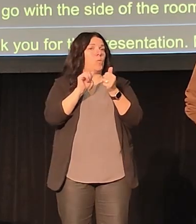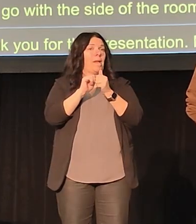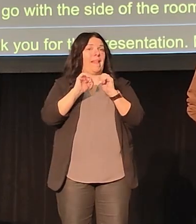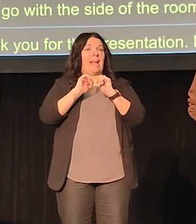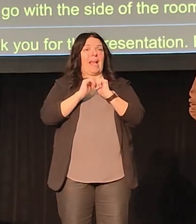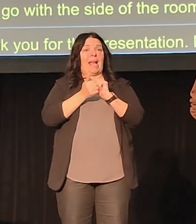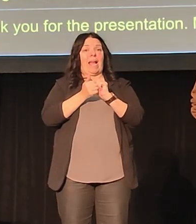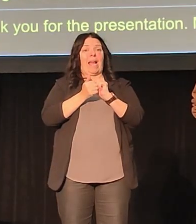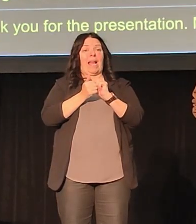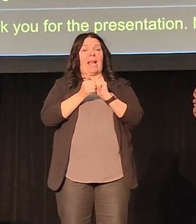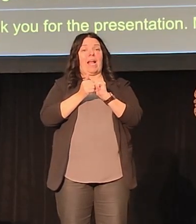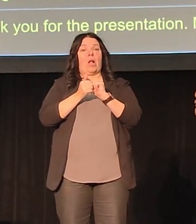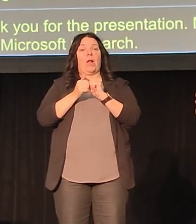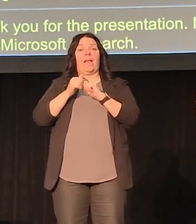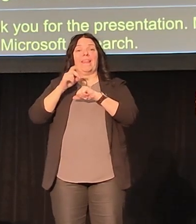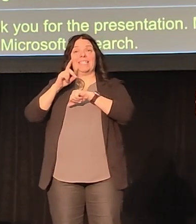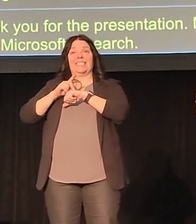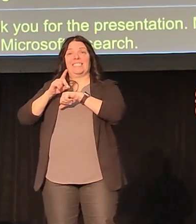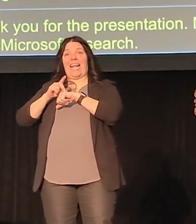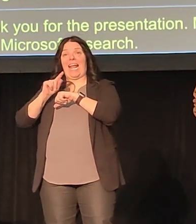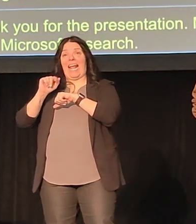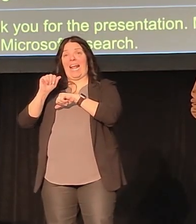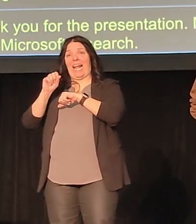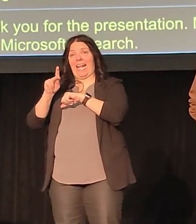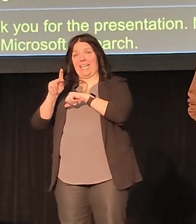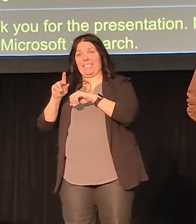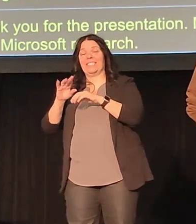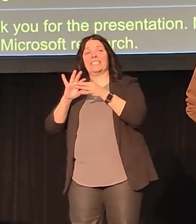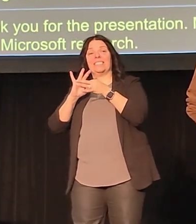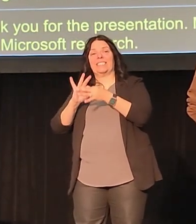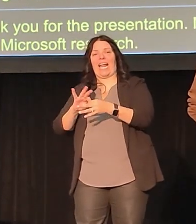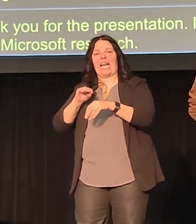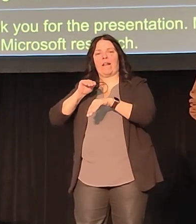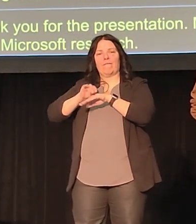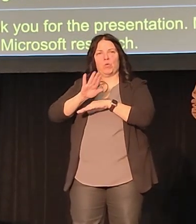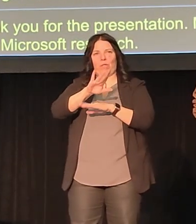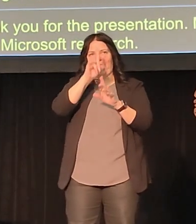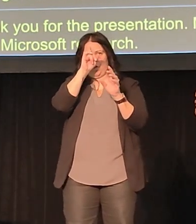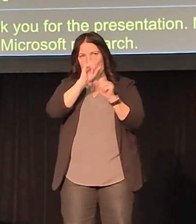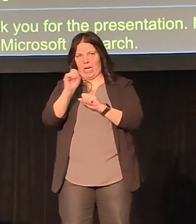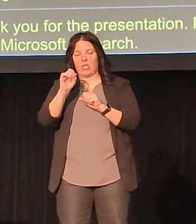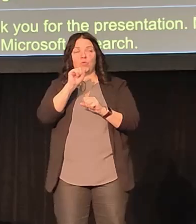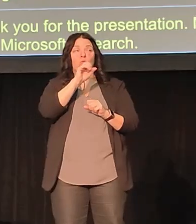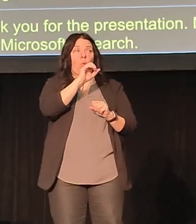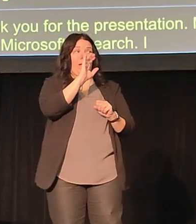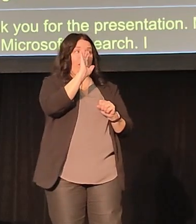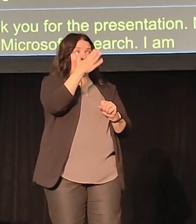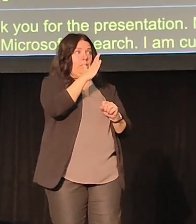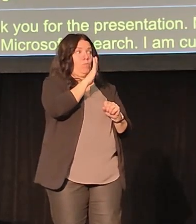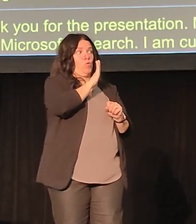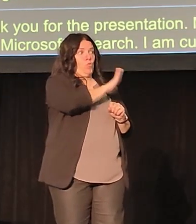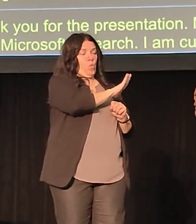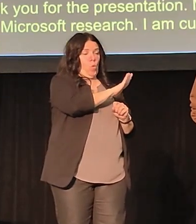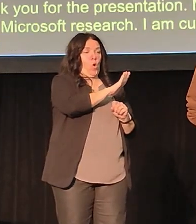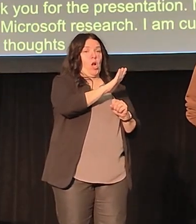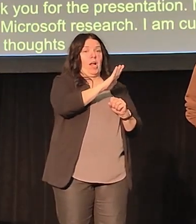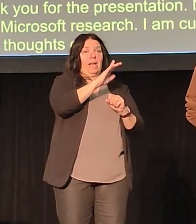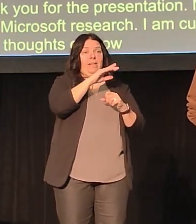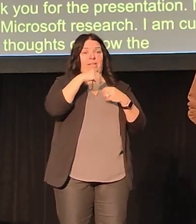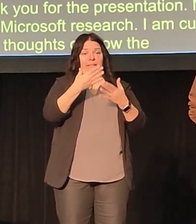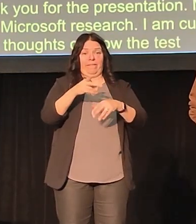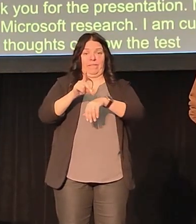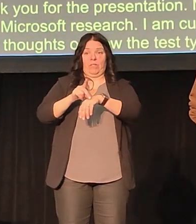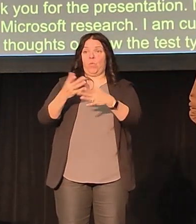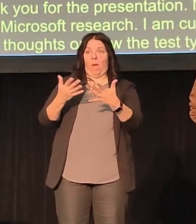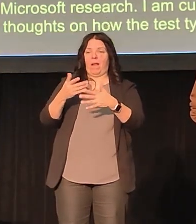task type influenced the navigation strategies that you observed. So it appears that the task was to find an exit in a room, but